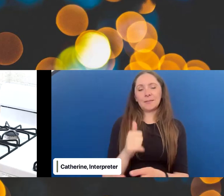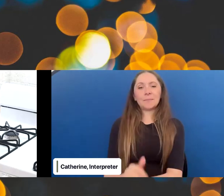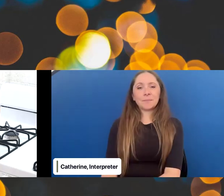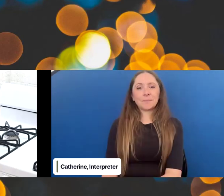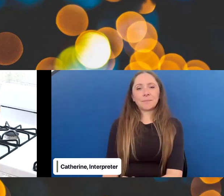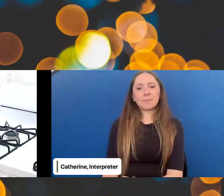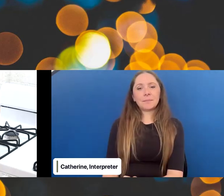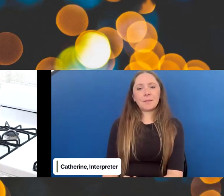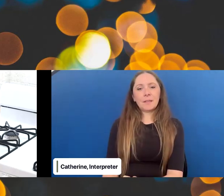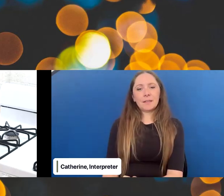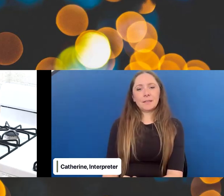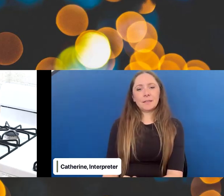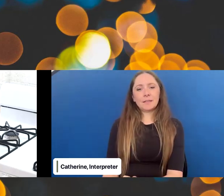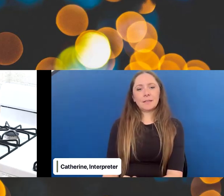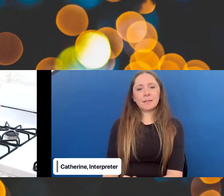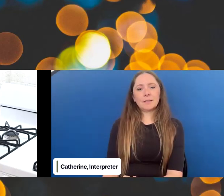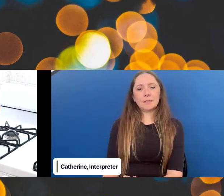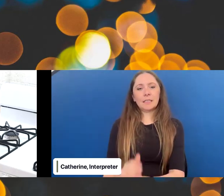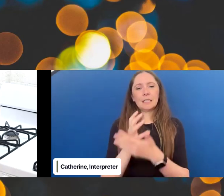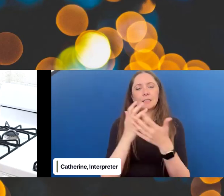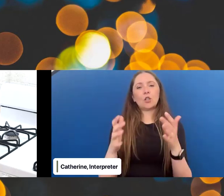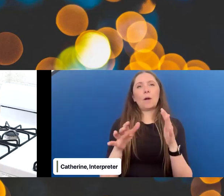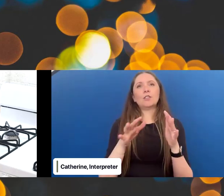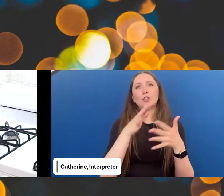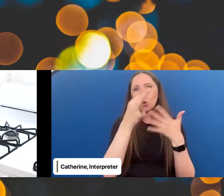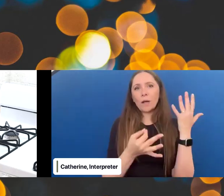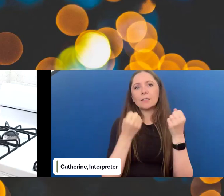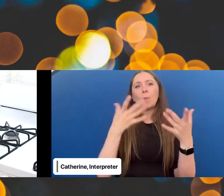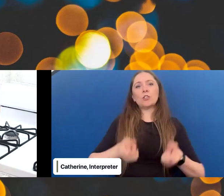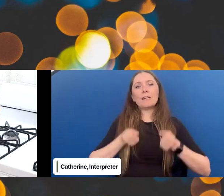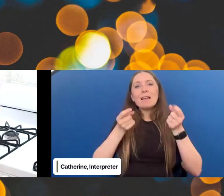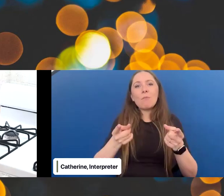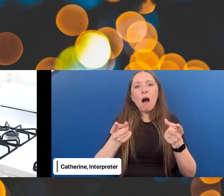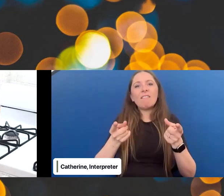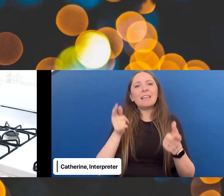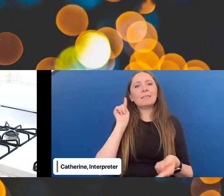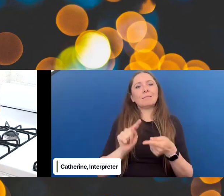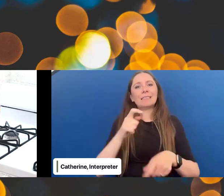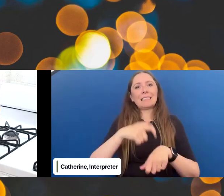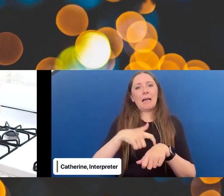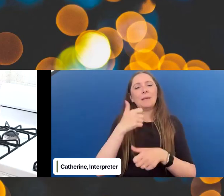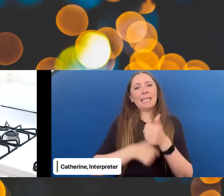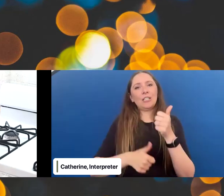But yeah, there was so much choice, so much improv, so little time. Each episode had to be